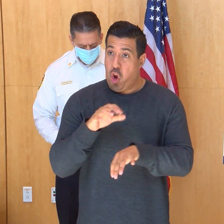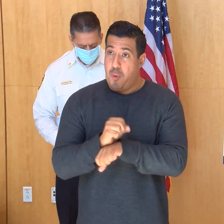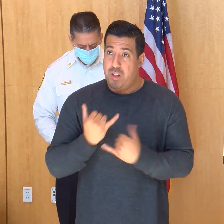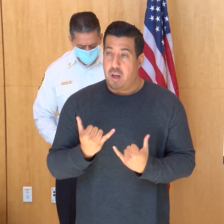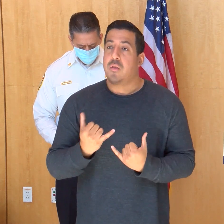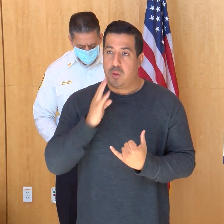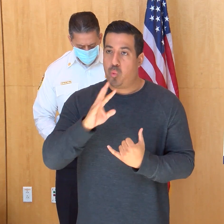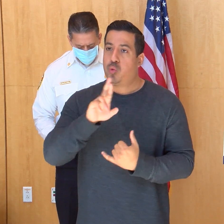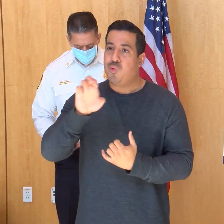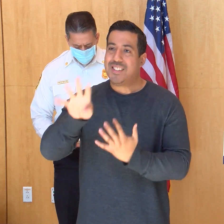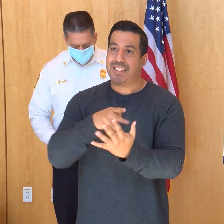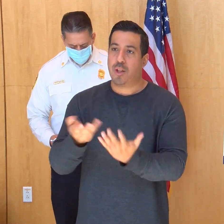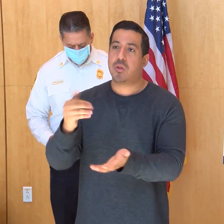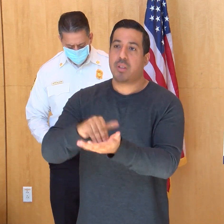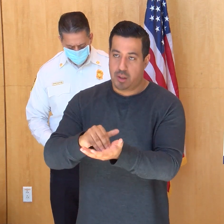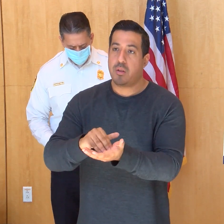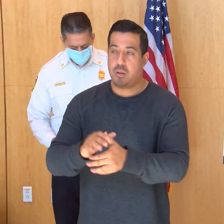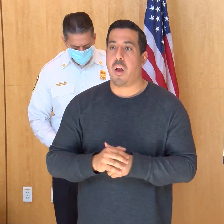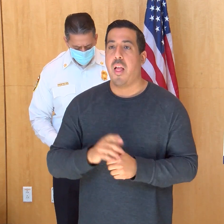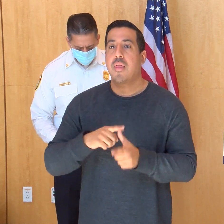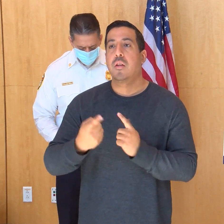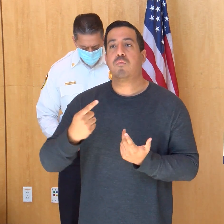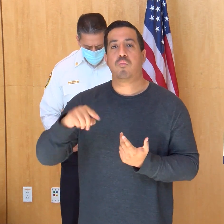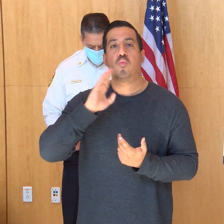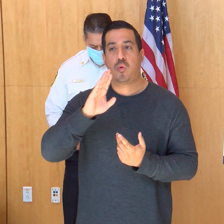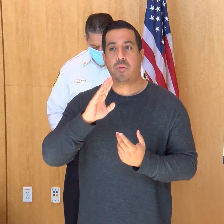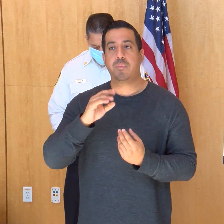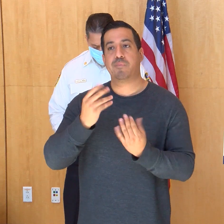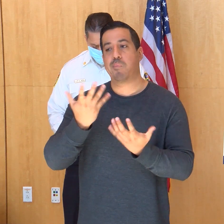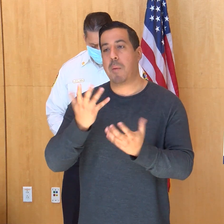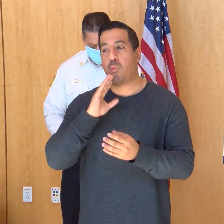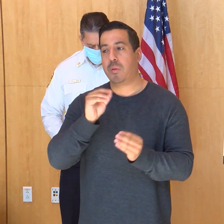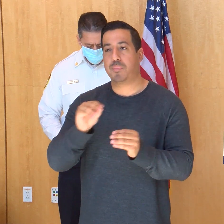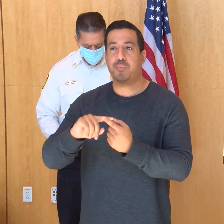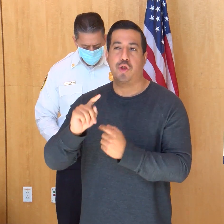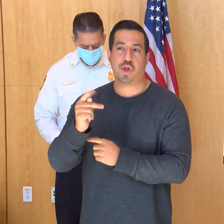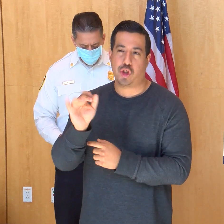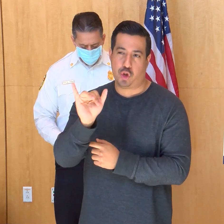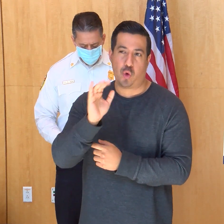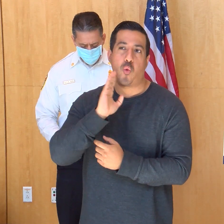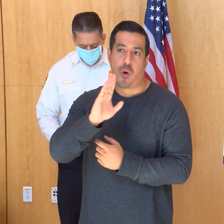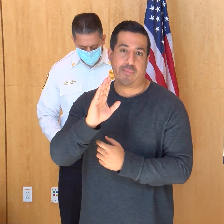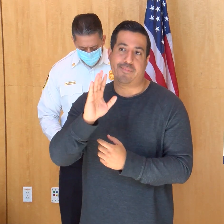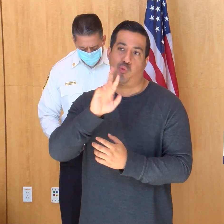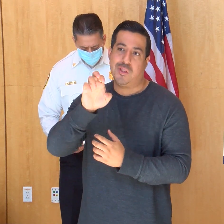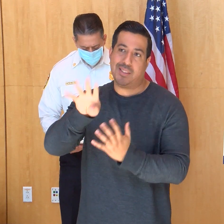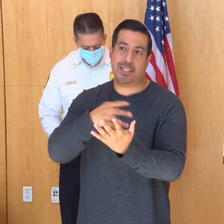that will be rescheduled, and the odds are that will also apply to Thursday as well. So please take